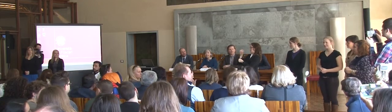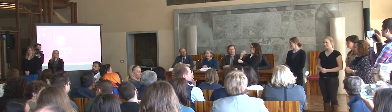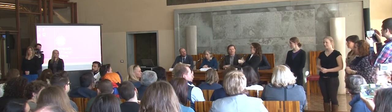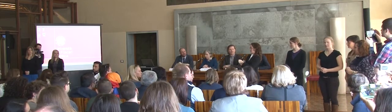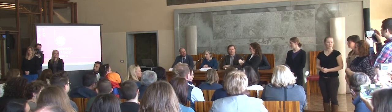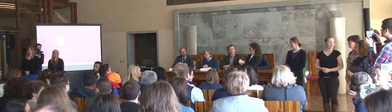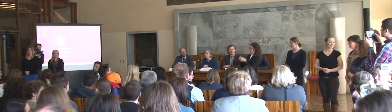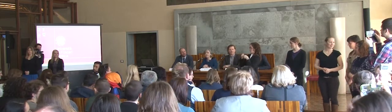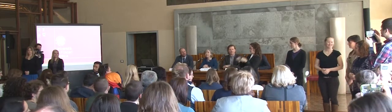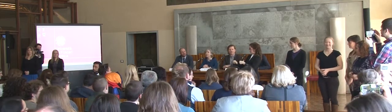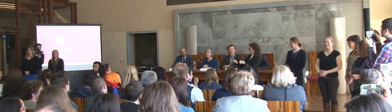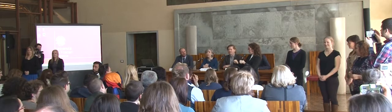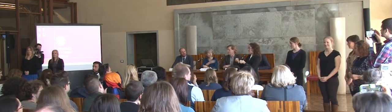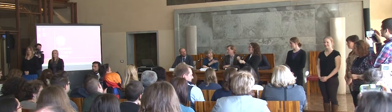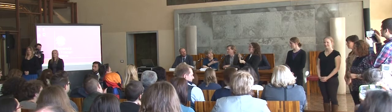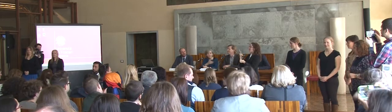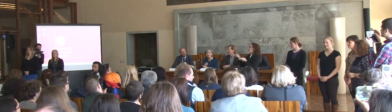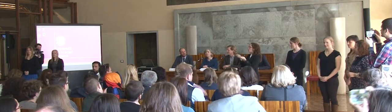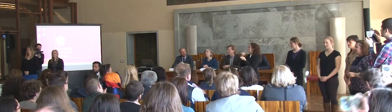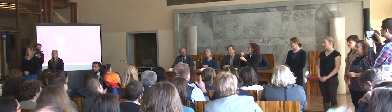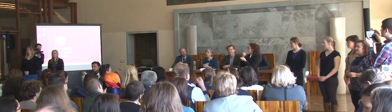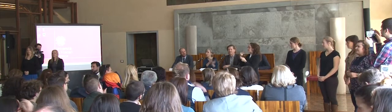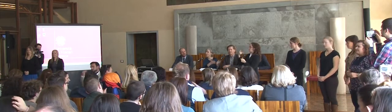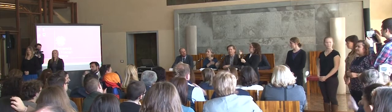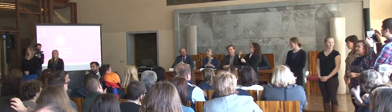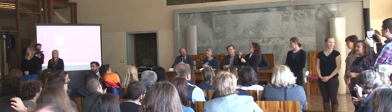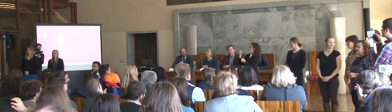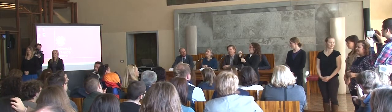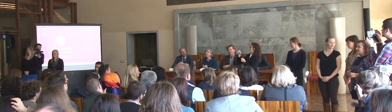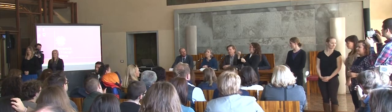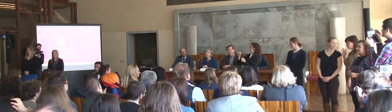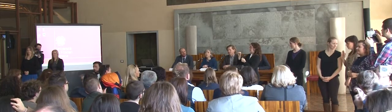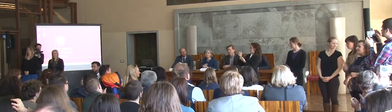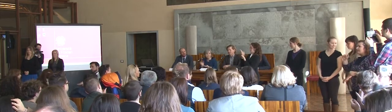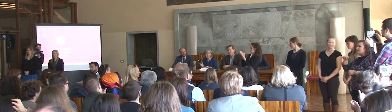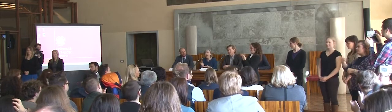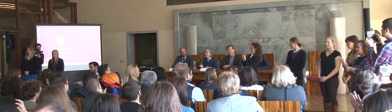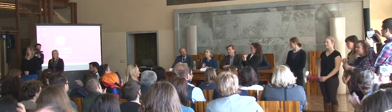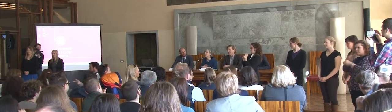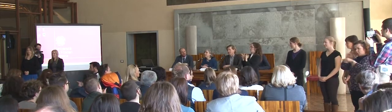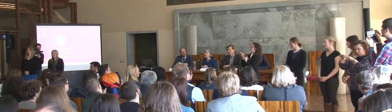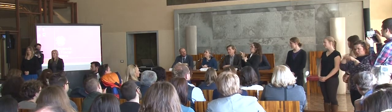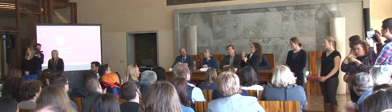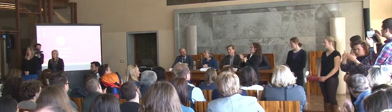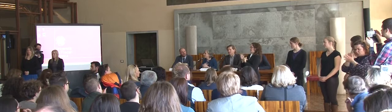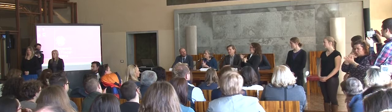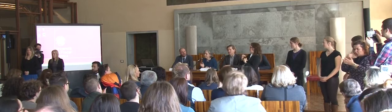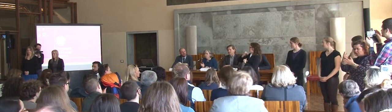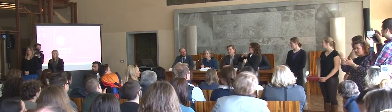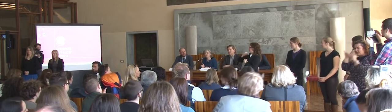è diretto da Thomas Lidl Olsen, qui vicino a me, che vi dirà